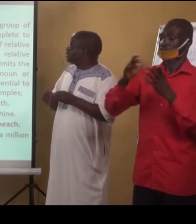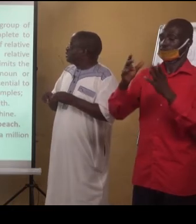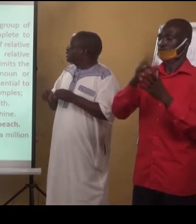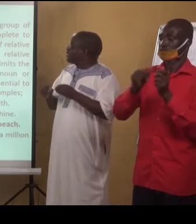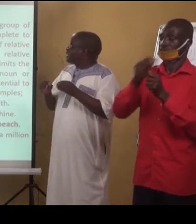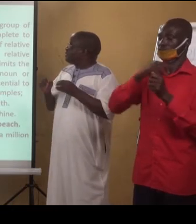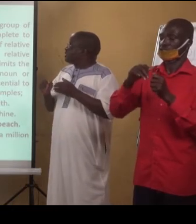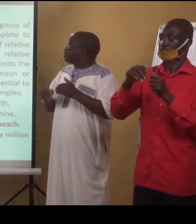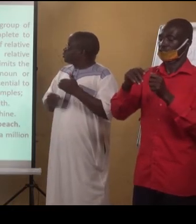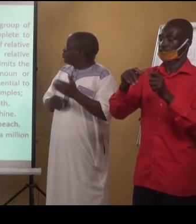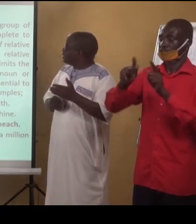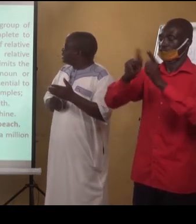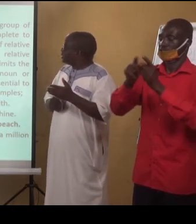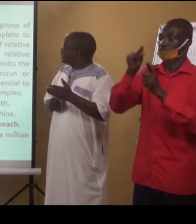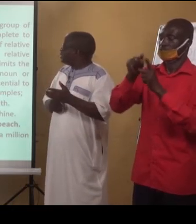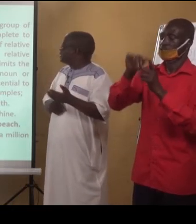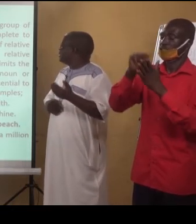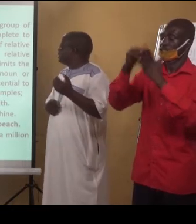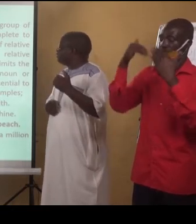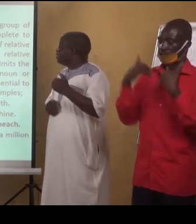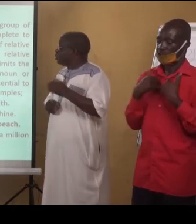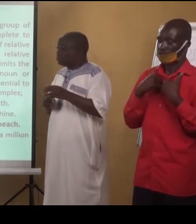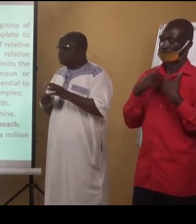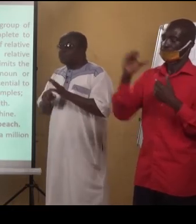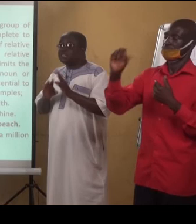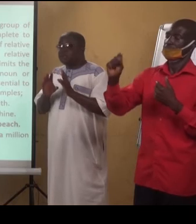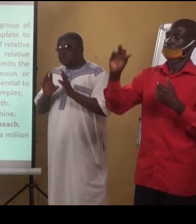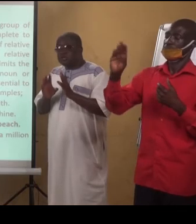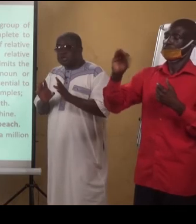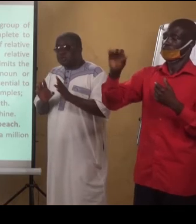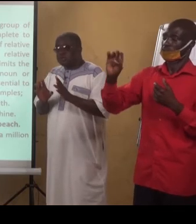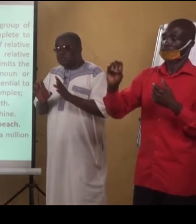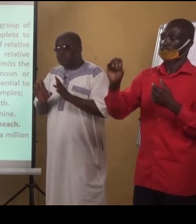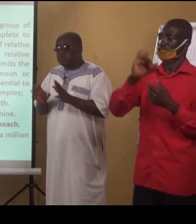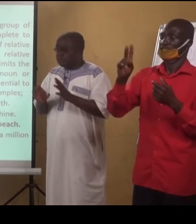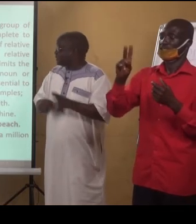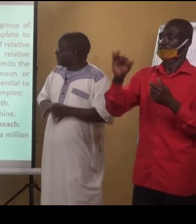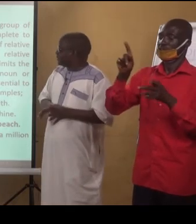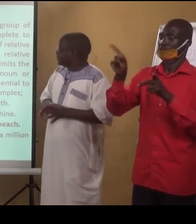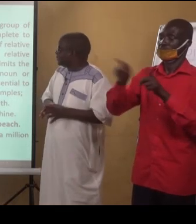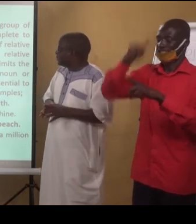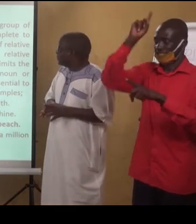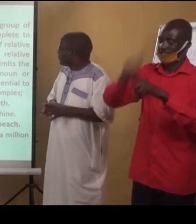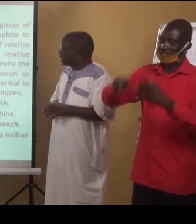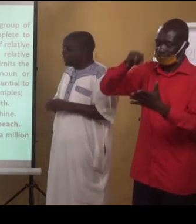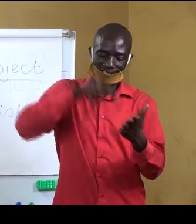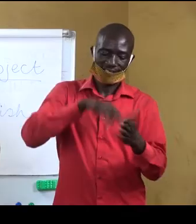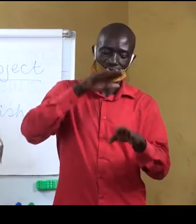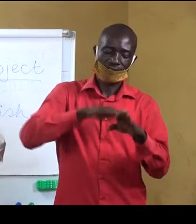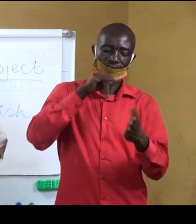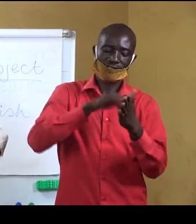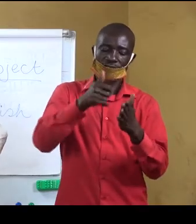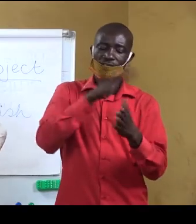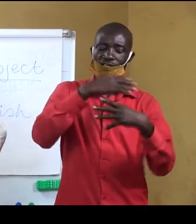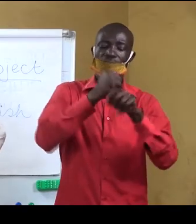words having a subject and a verb, but which cannot stand on its own or make sense. And that we